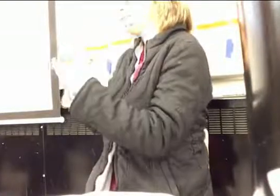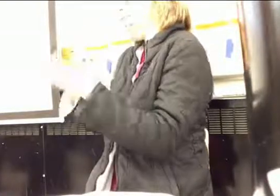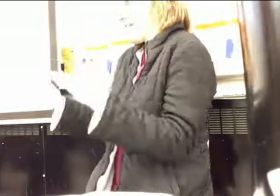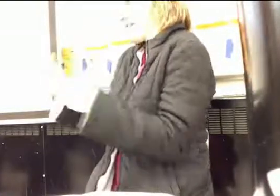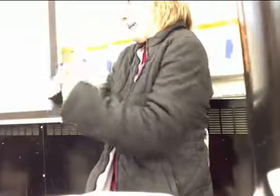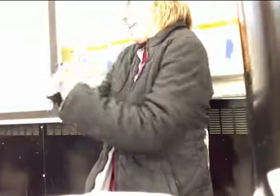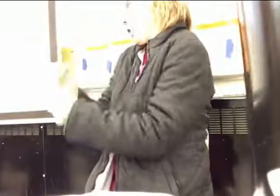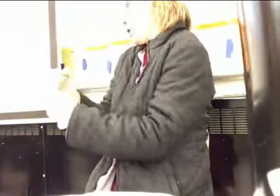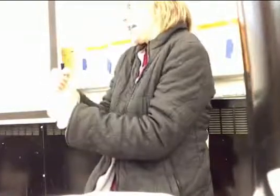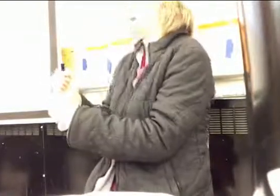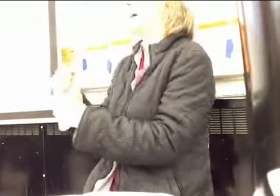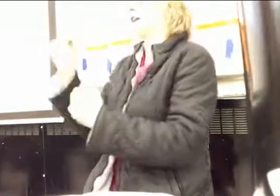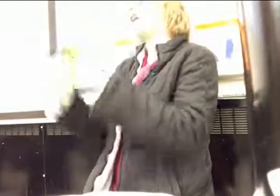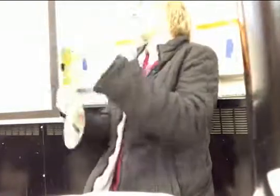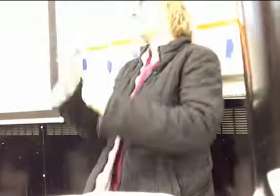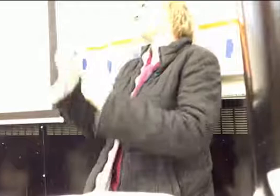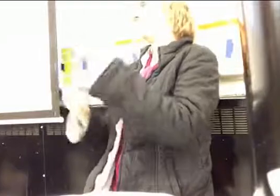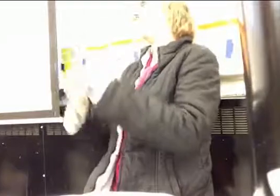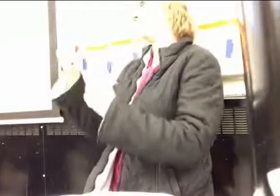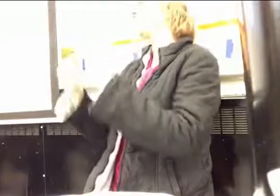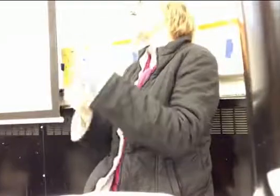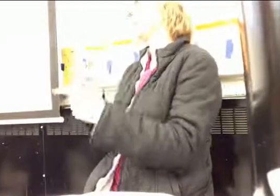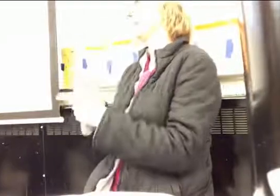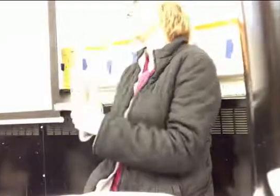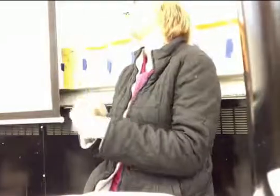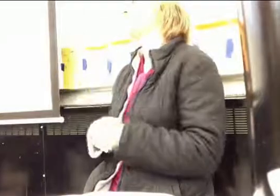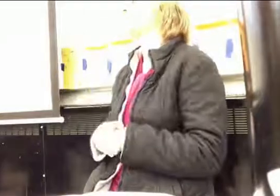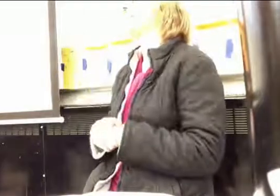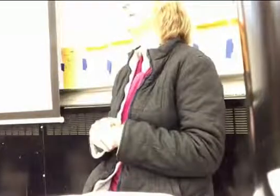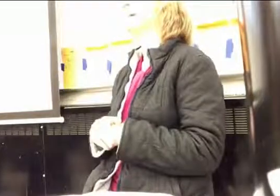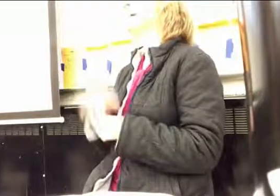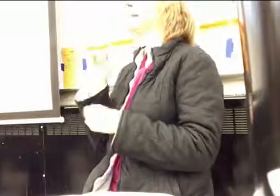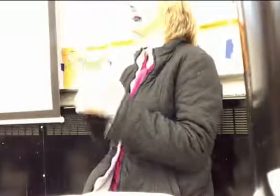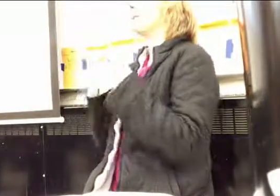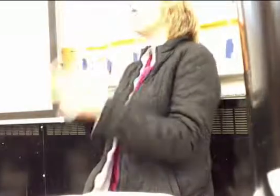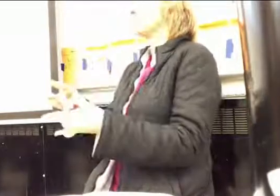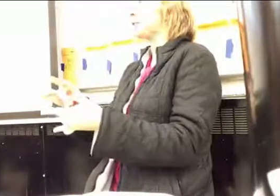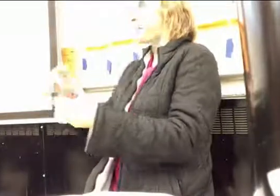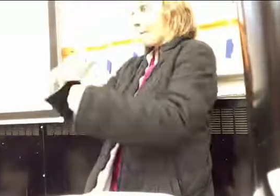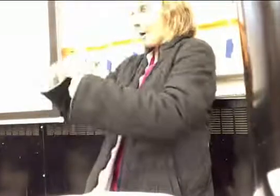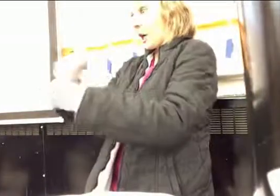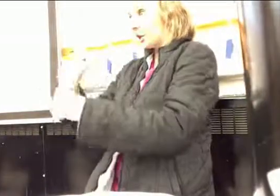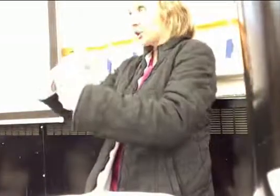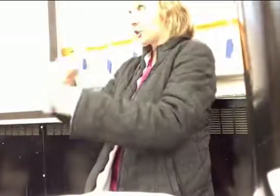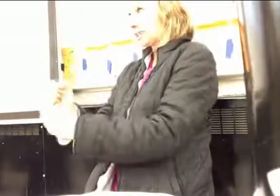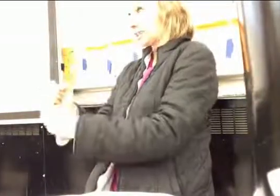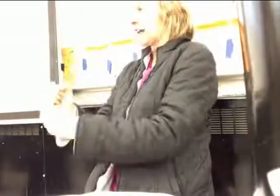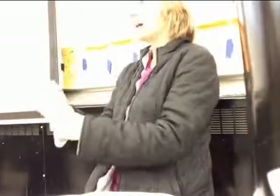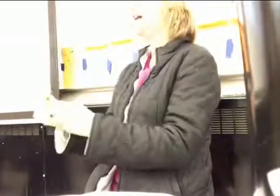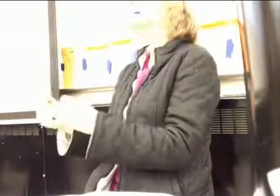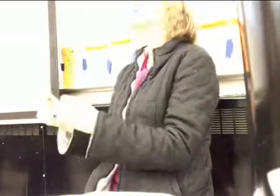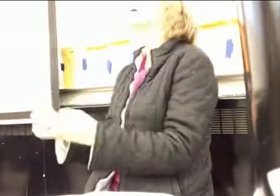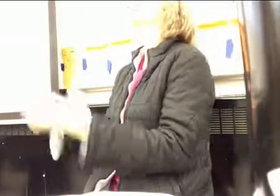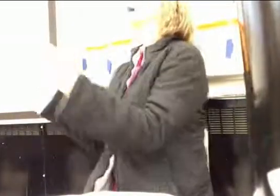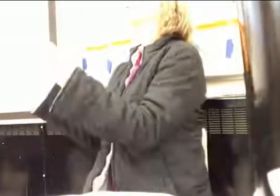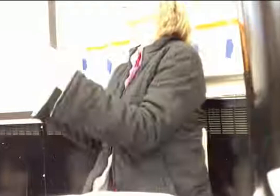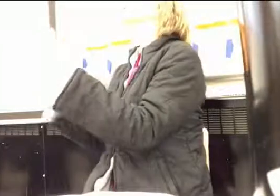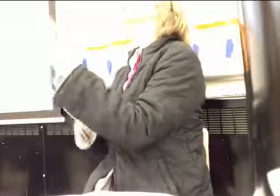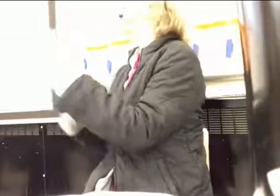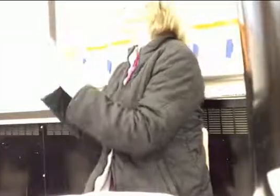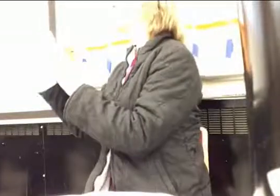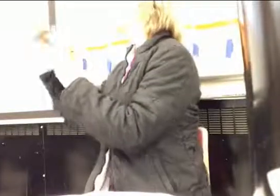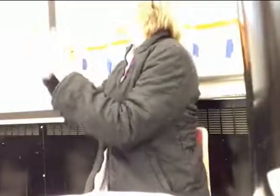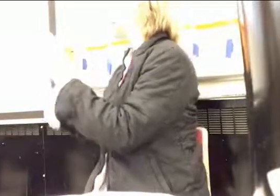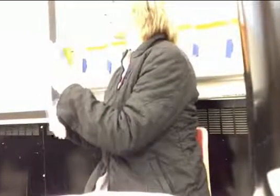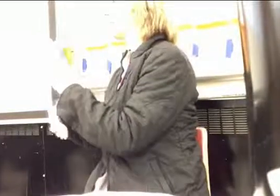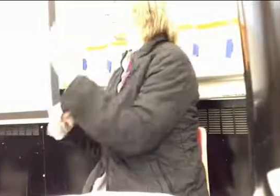here? The automobile. Is the automobile or the cars, right? Now, in terms of production, does our amount of production go up or down with the assembly